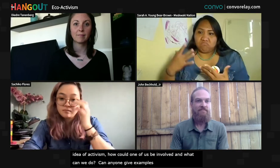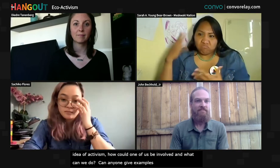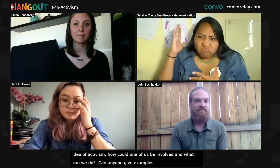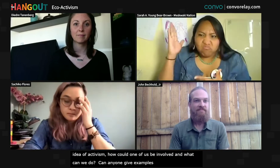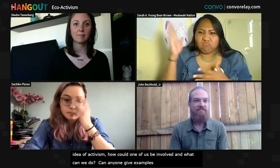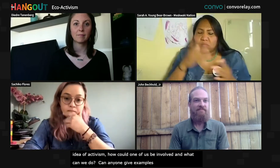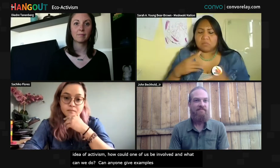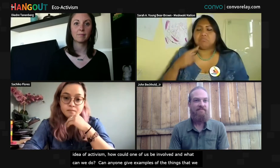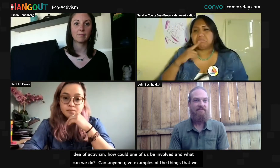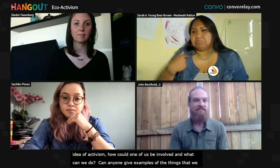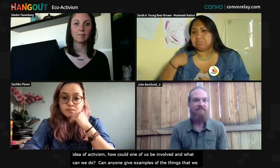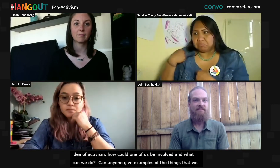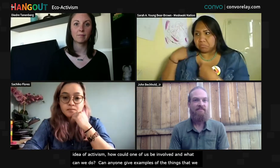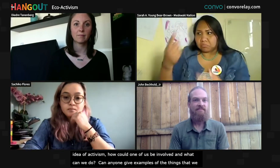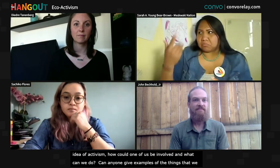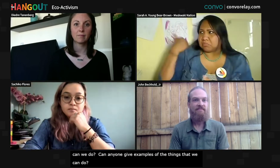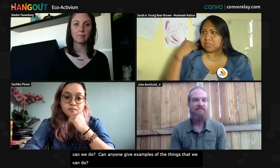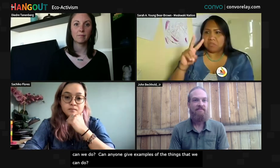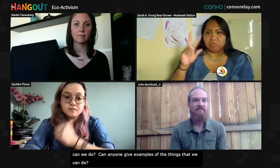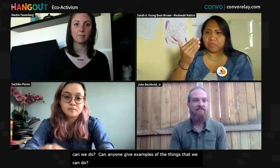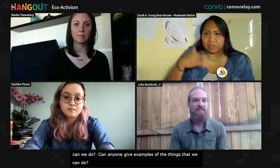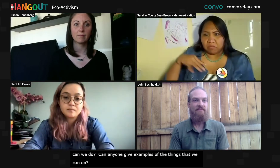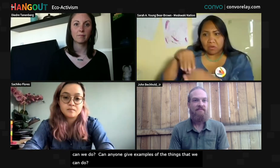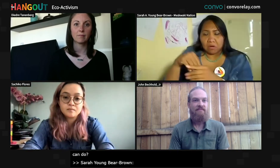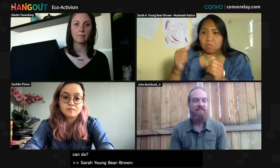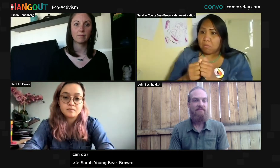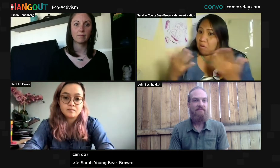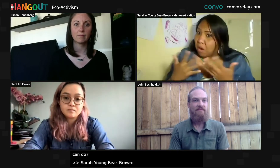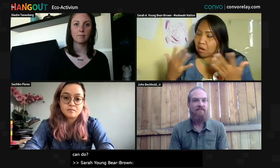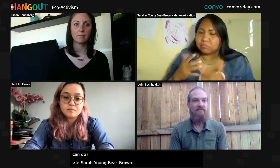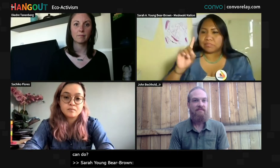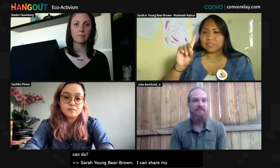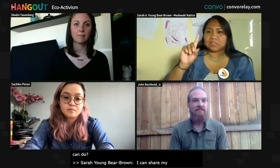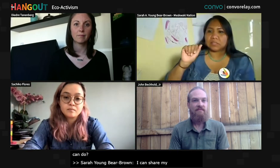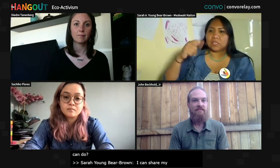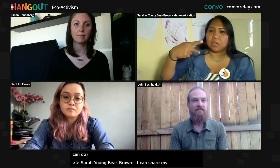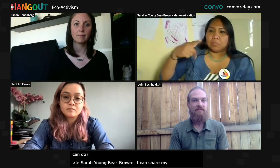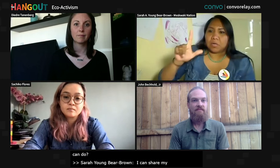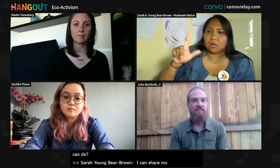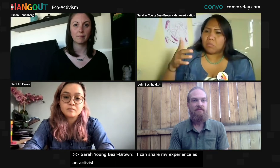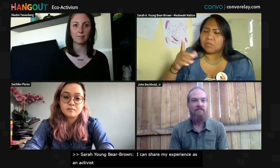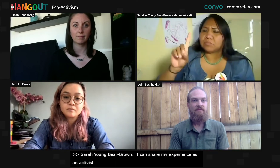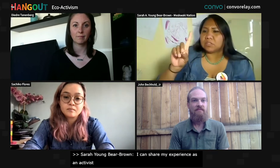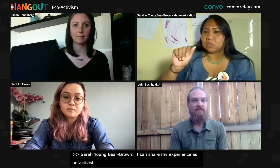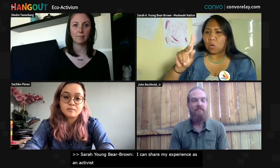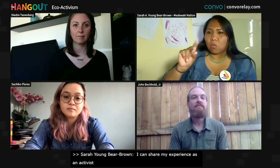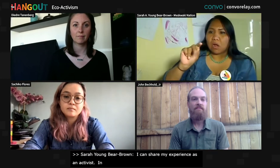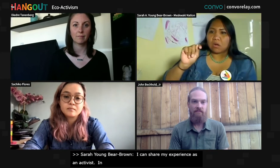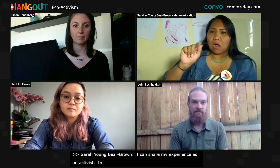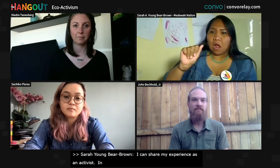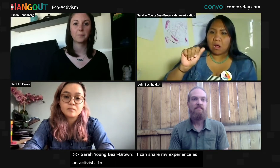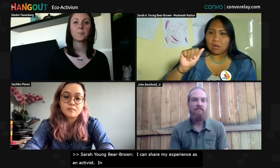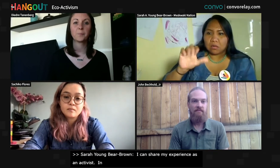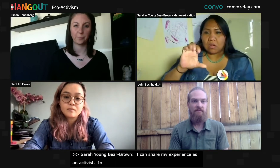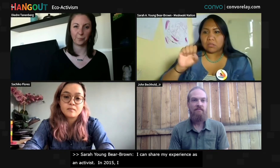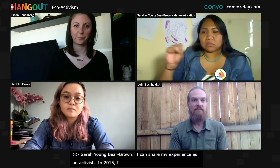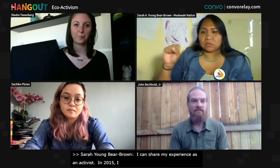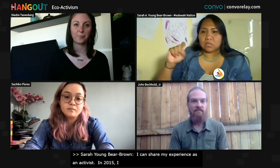Yeah, I could share my experiences as an activist. In 2015, I was involved in DAPL. It's the